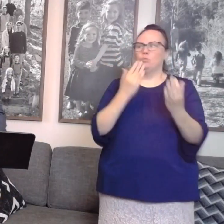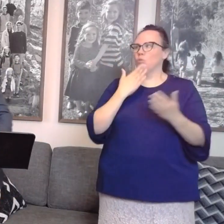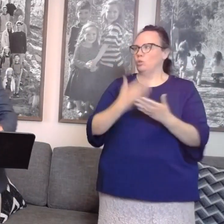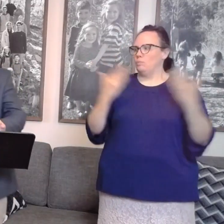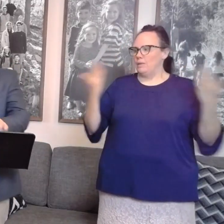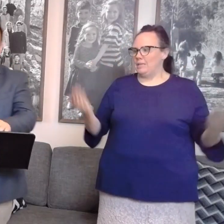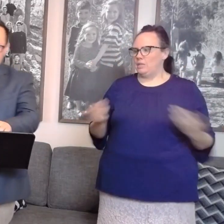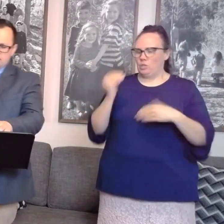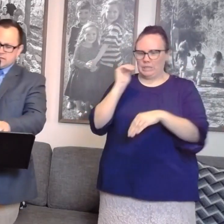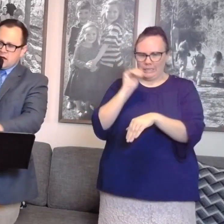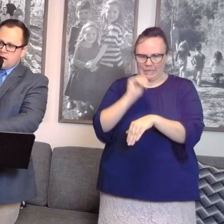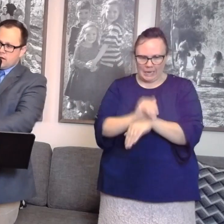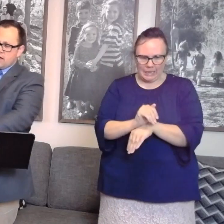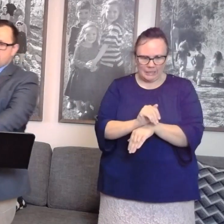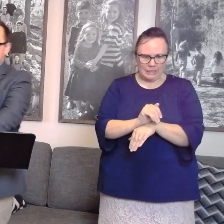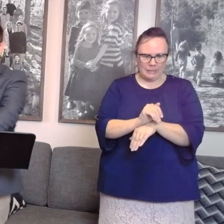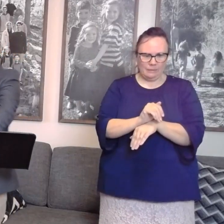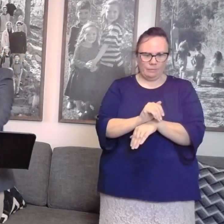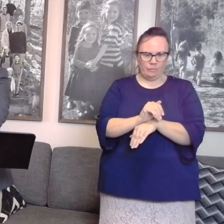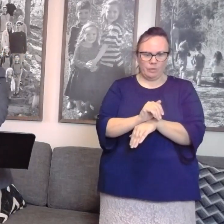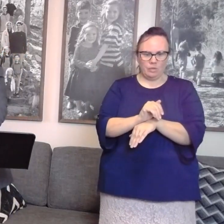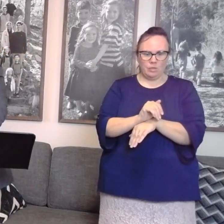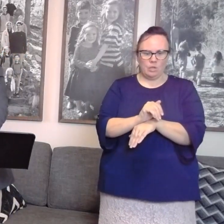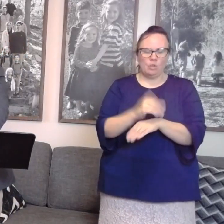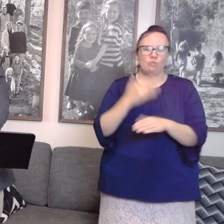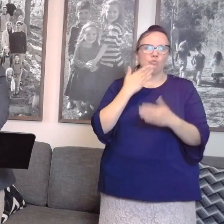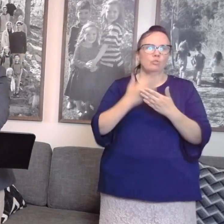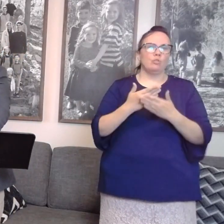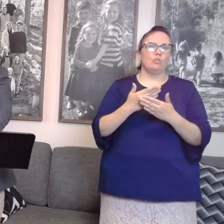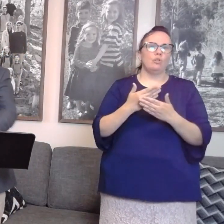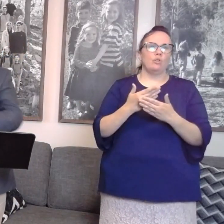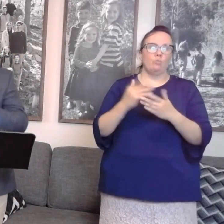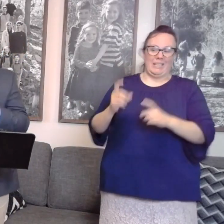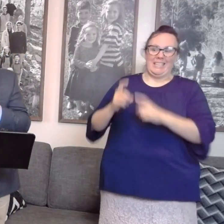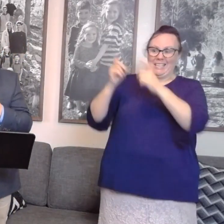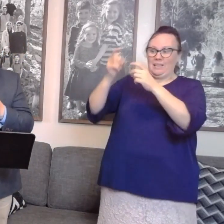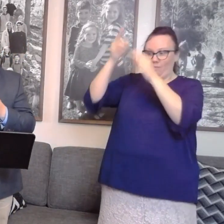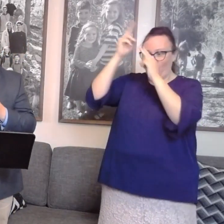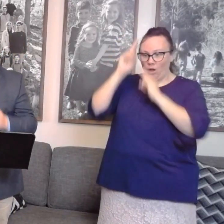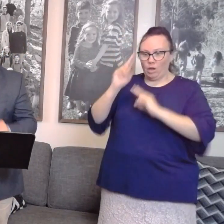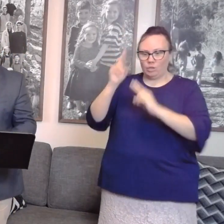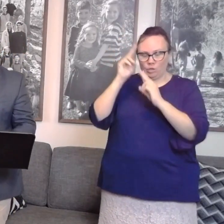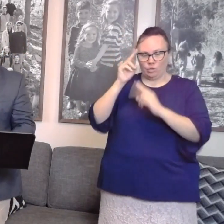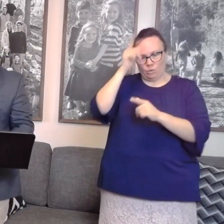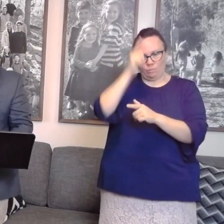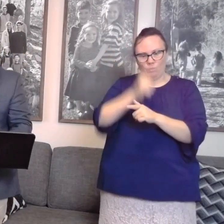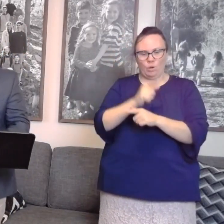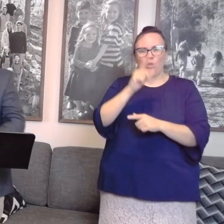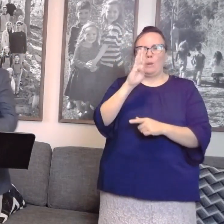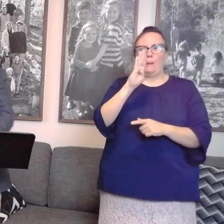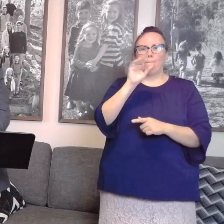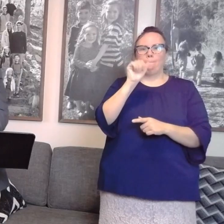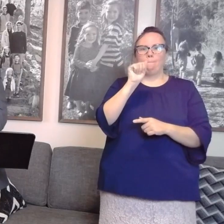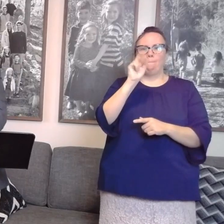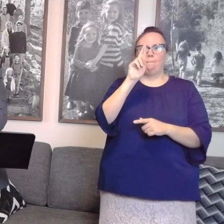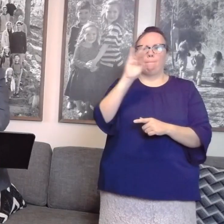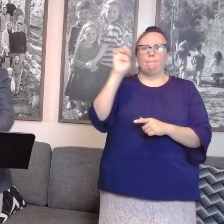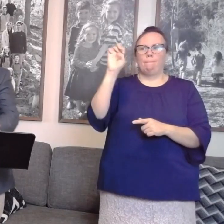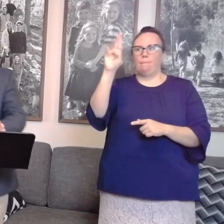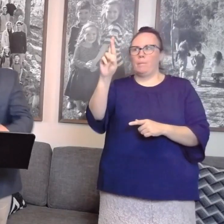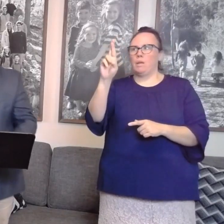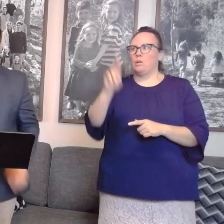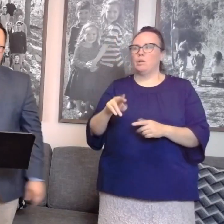tonight. And it was a good honor to have Brother Berrier preach for us this